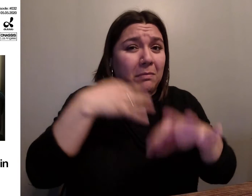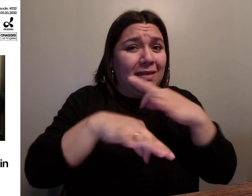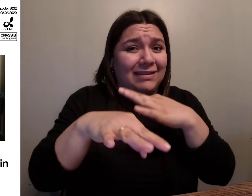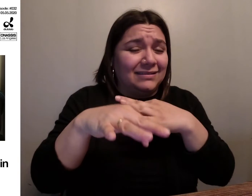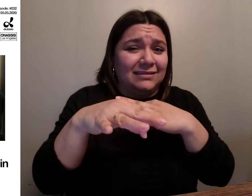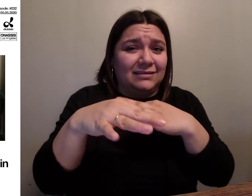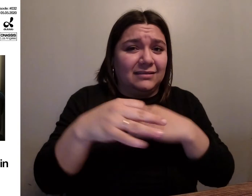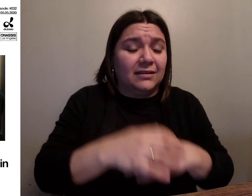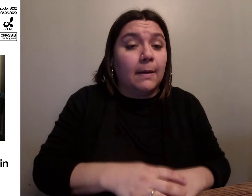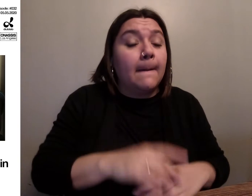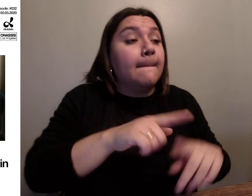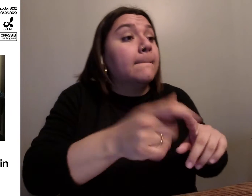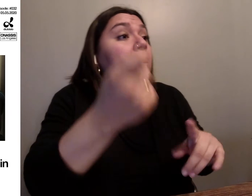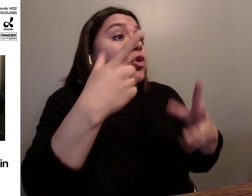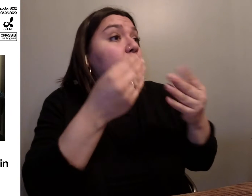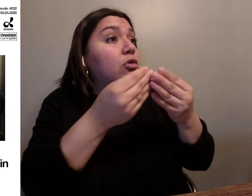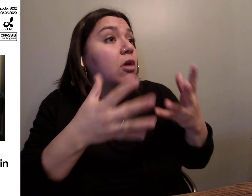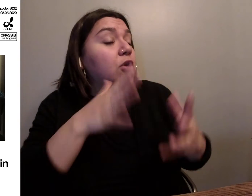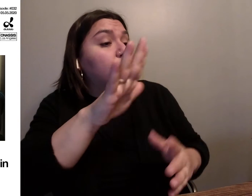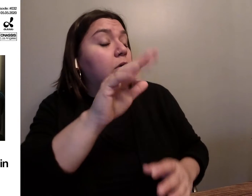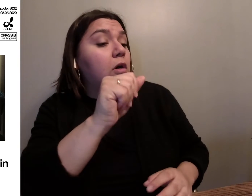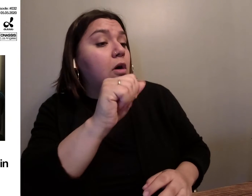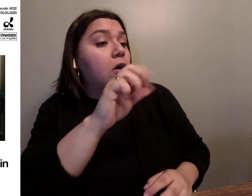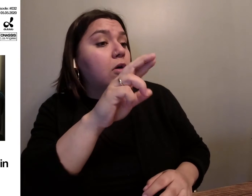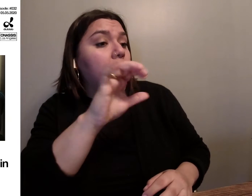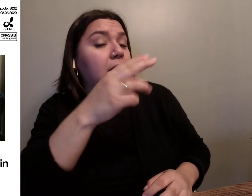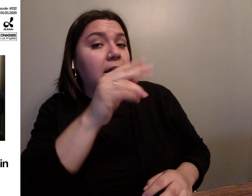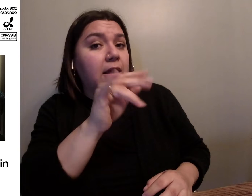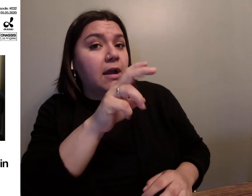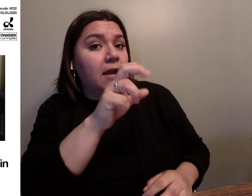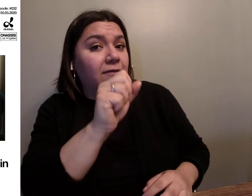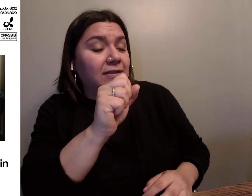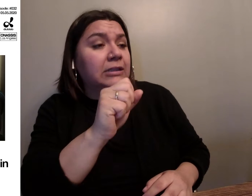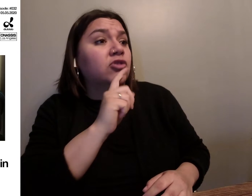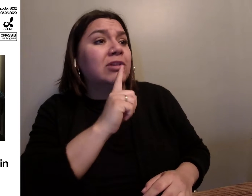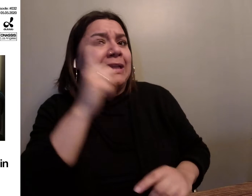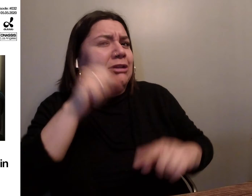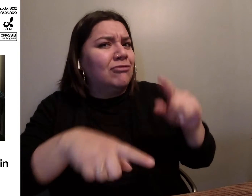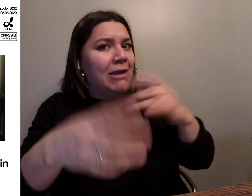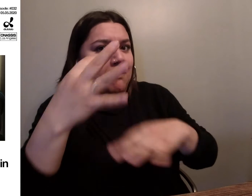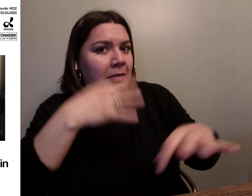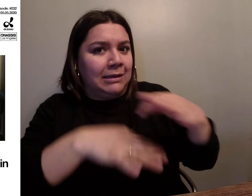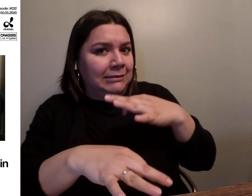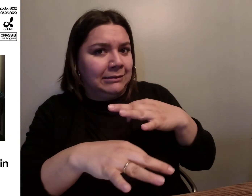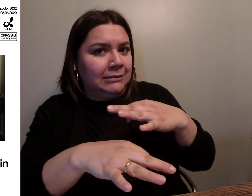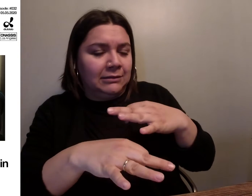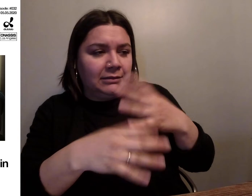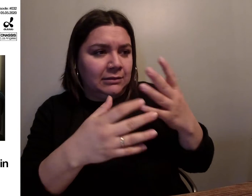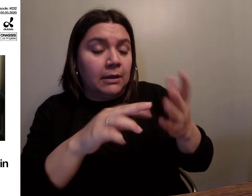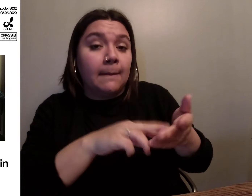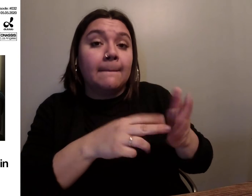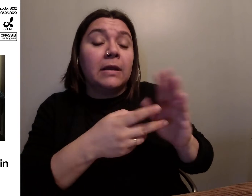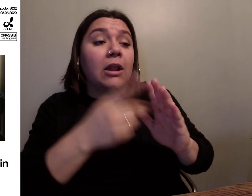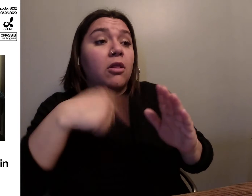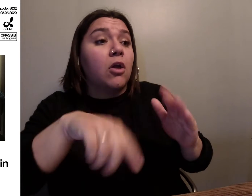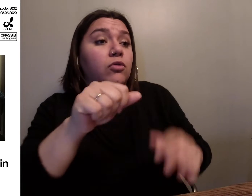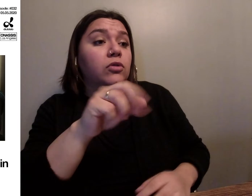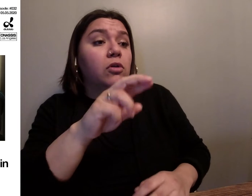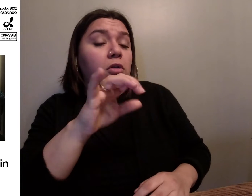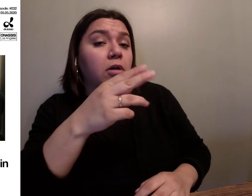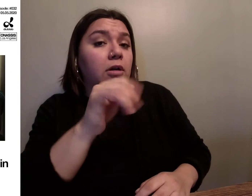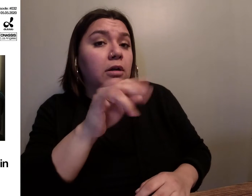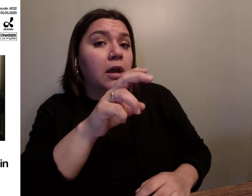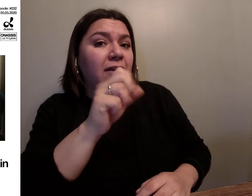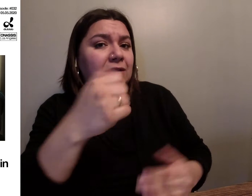is irreplaceable. And what did those archives have that you no longer have, and what can you in a